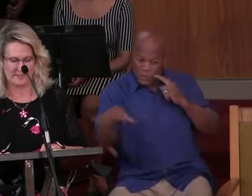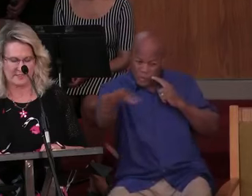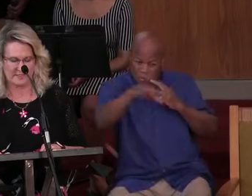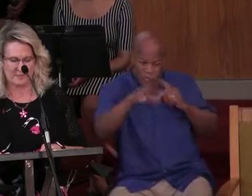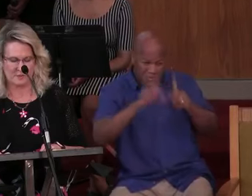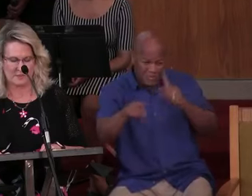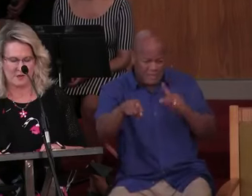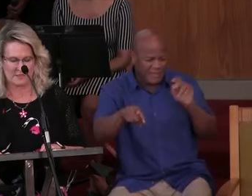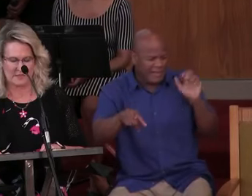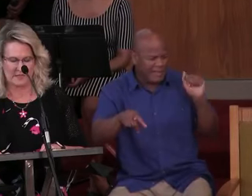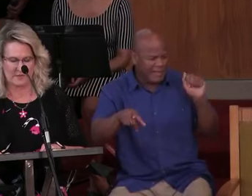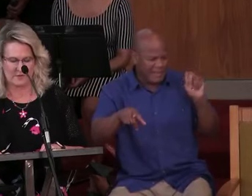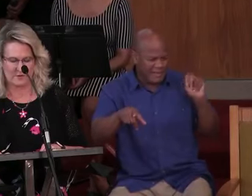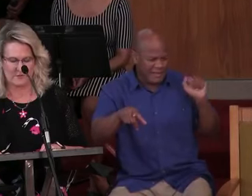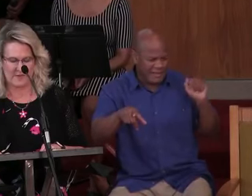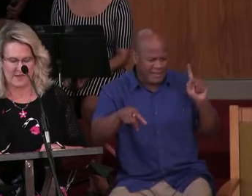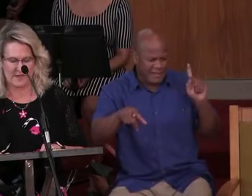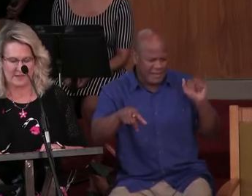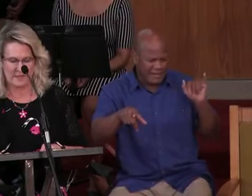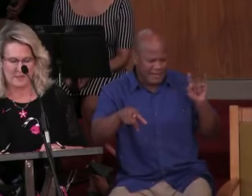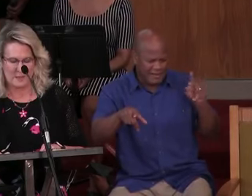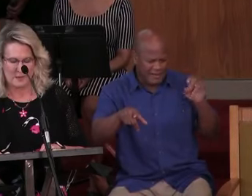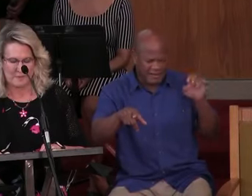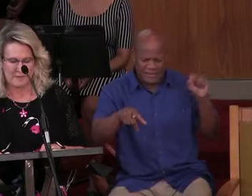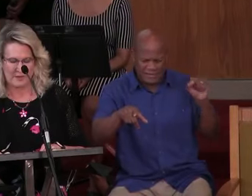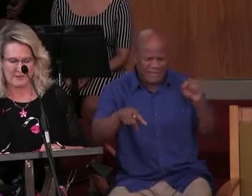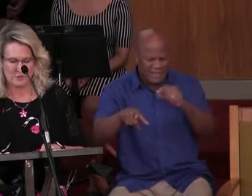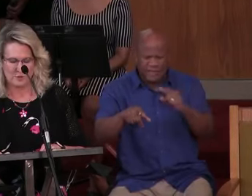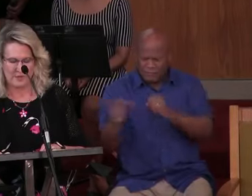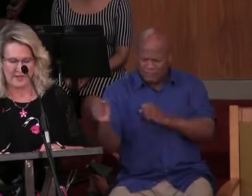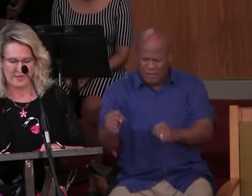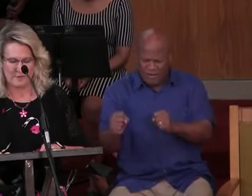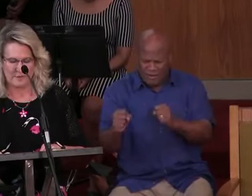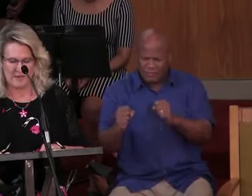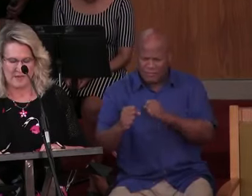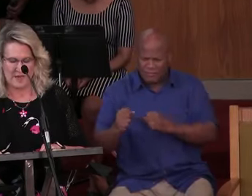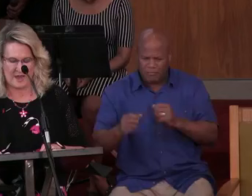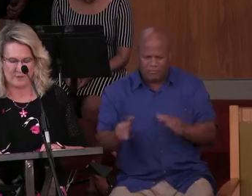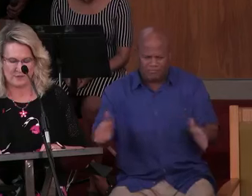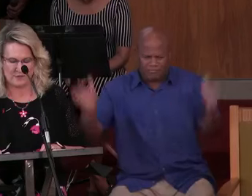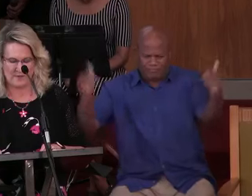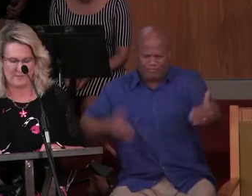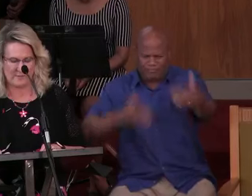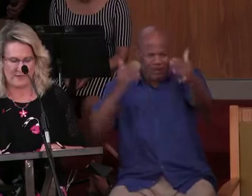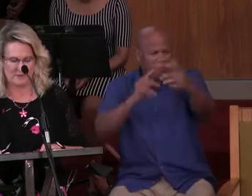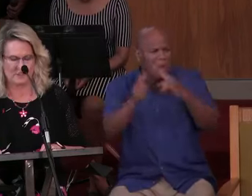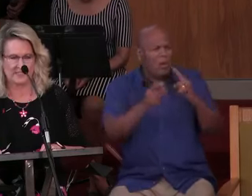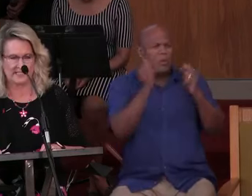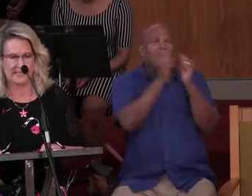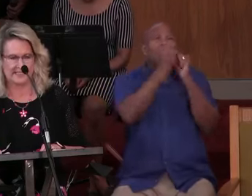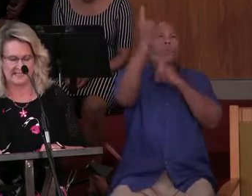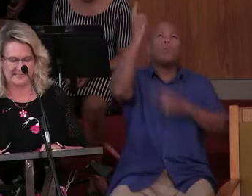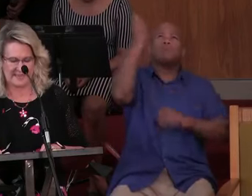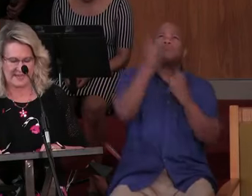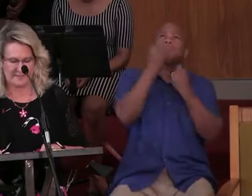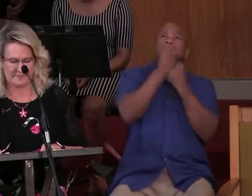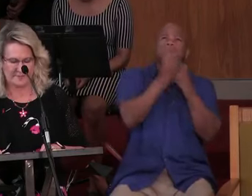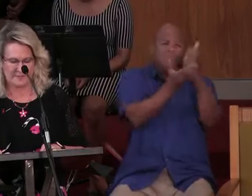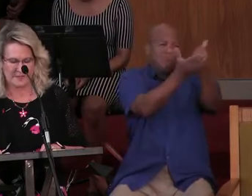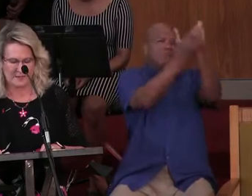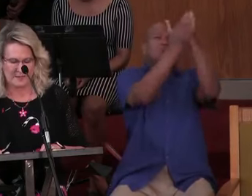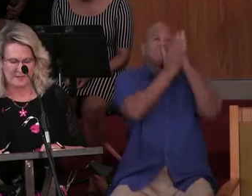and their cities were large and fortified. But the Lord helping me, I will drive them out just as He